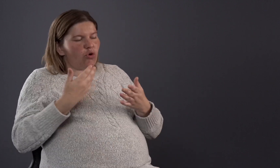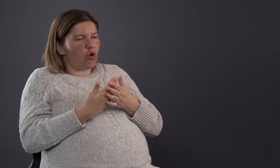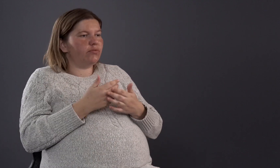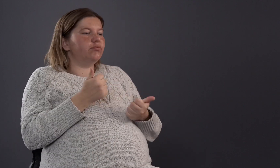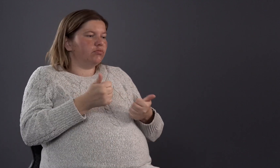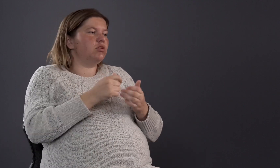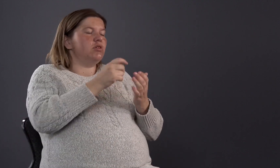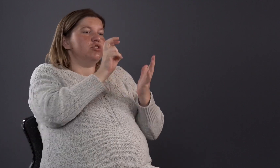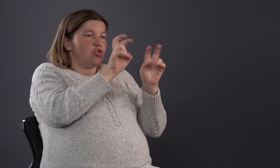procedure explained to me.